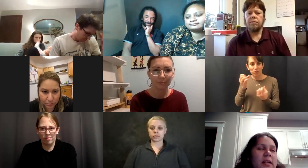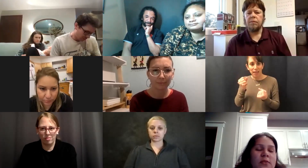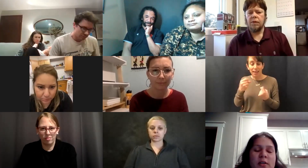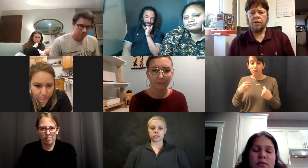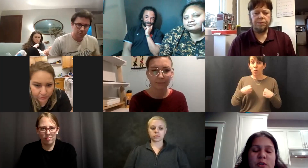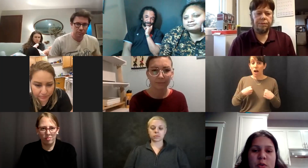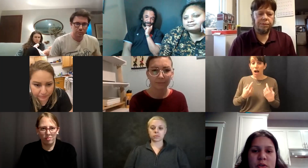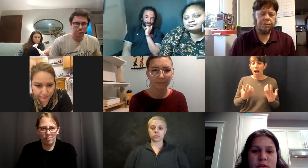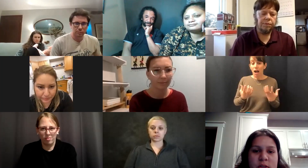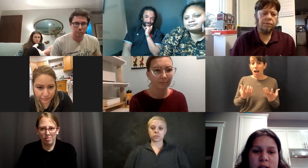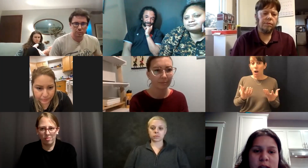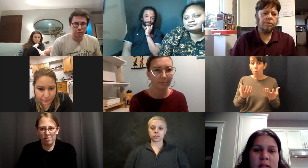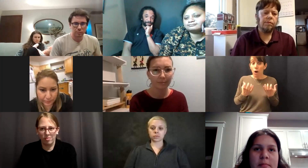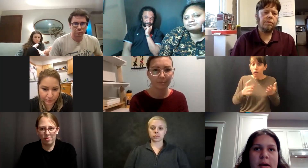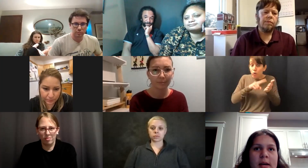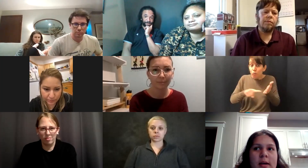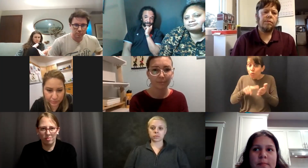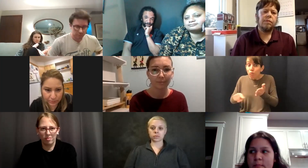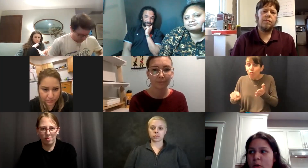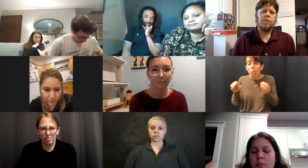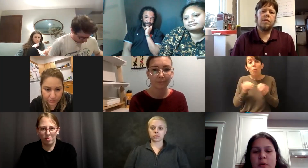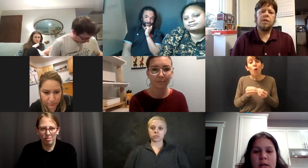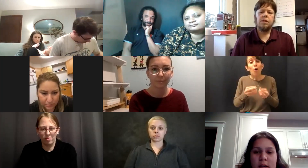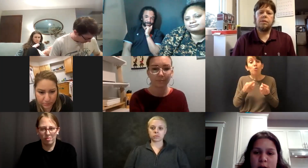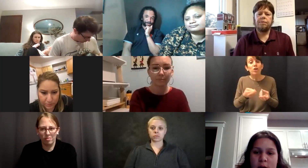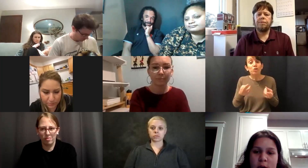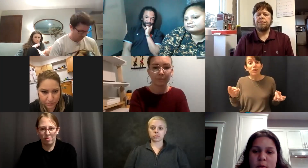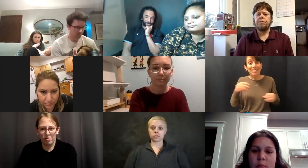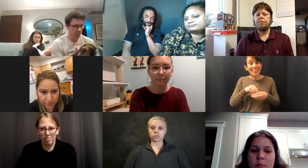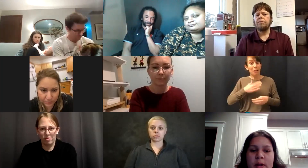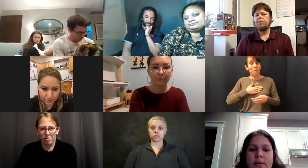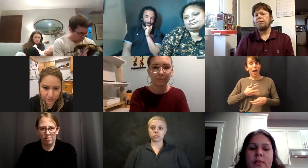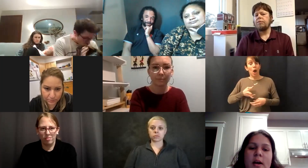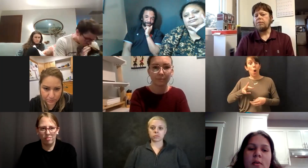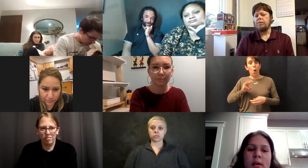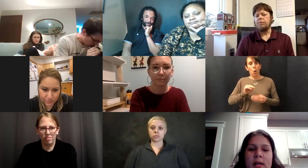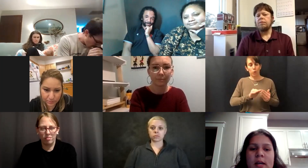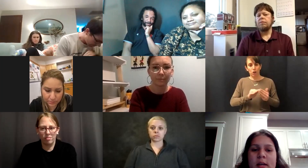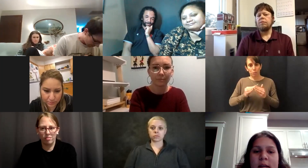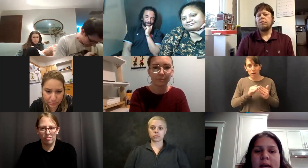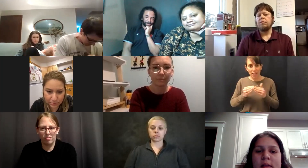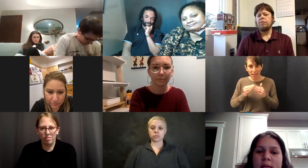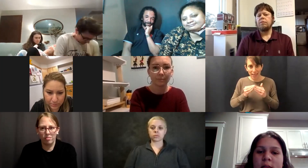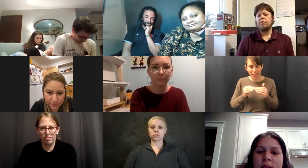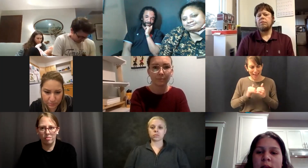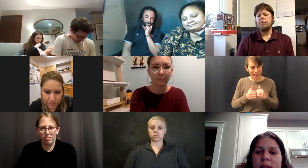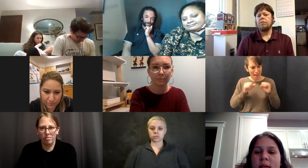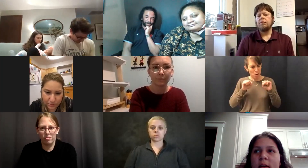look in resources in my community, where or how can I